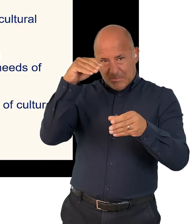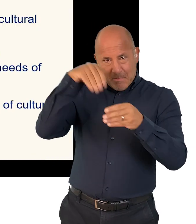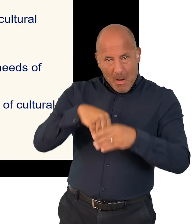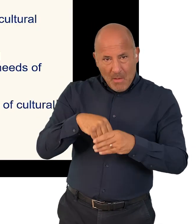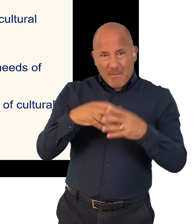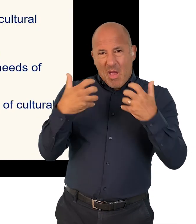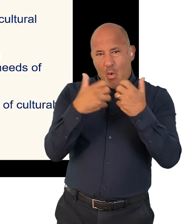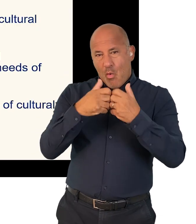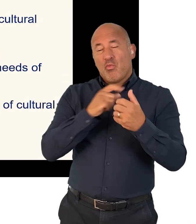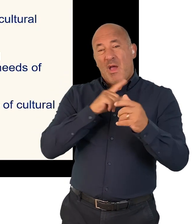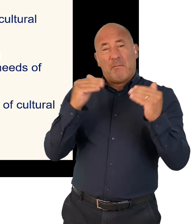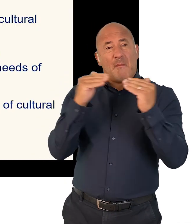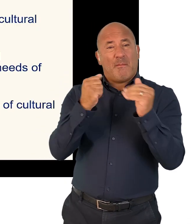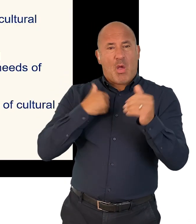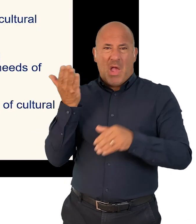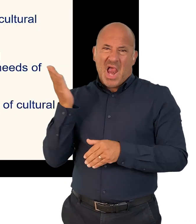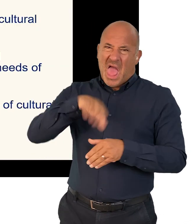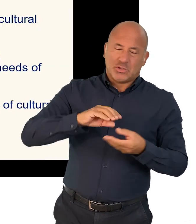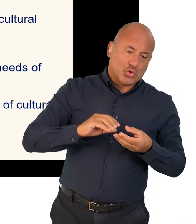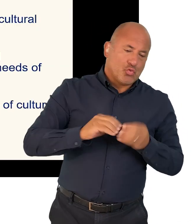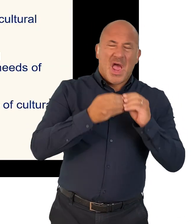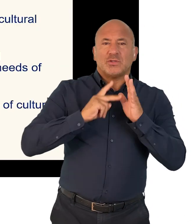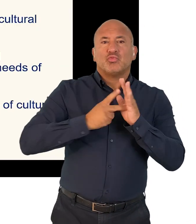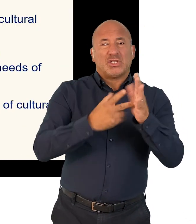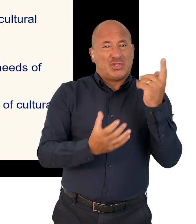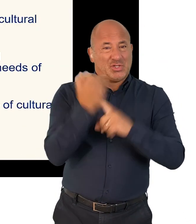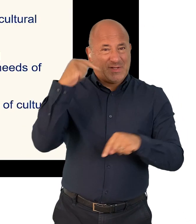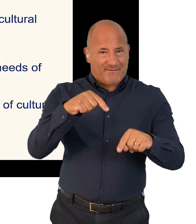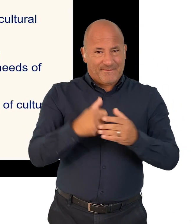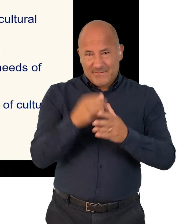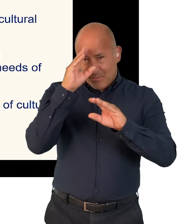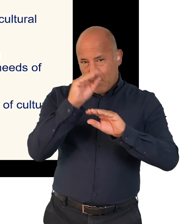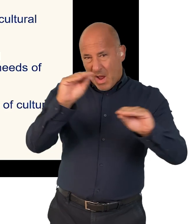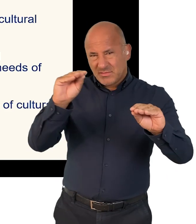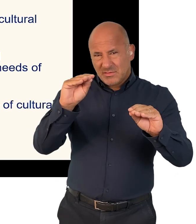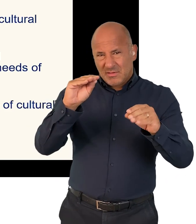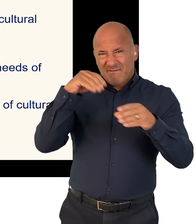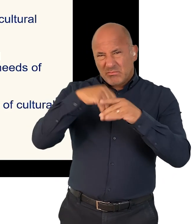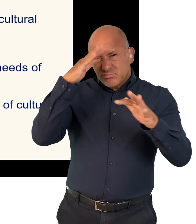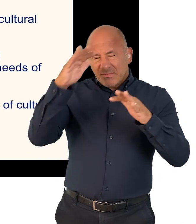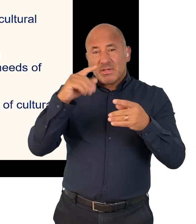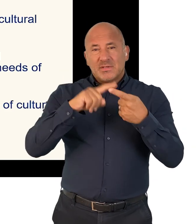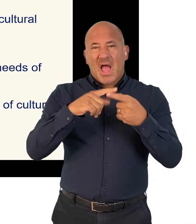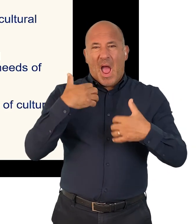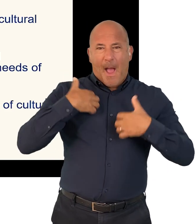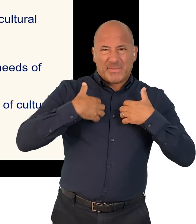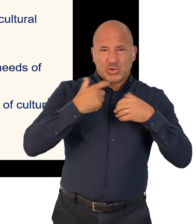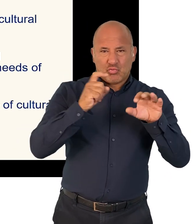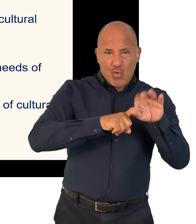of the Arts Council's strategy, Let's Create. As a reminder, our investment principles are ambition and